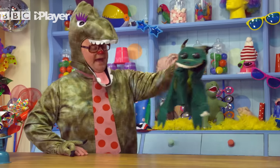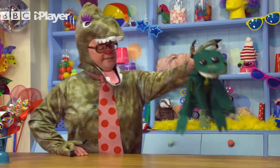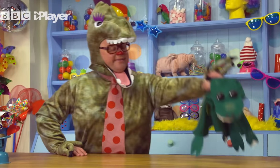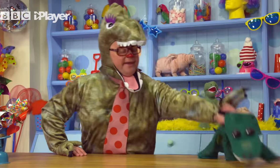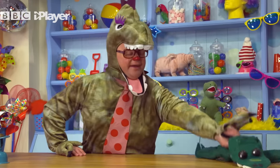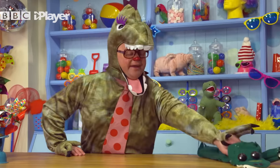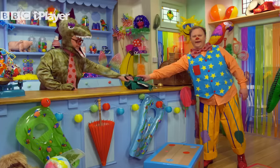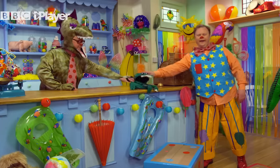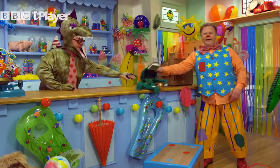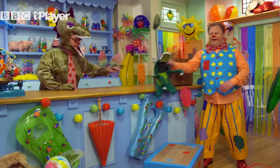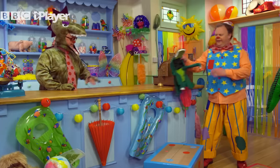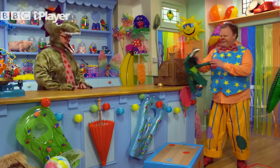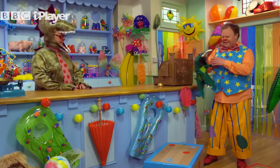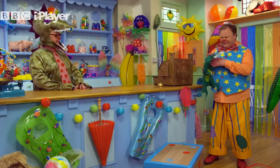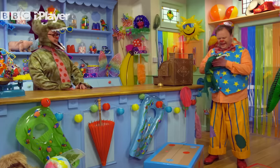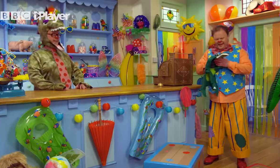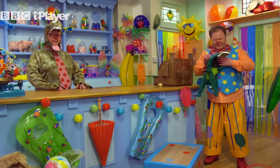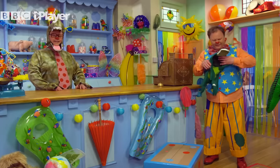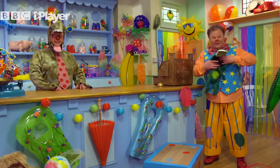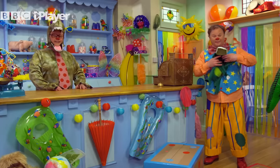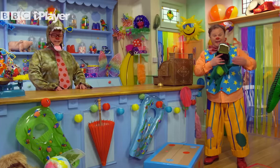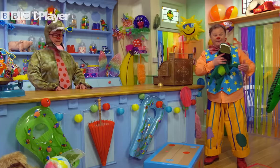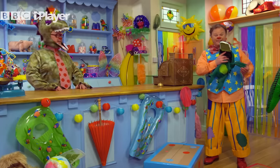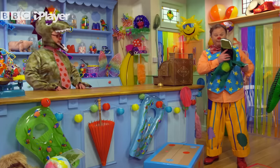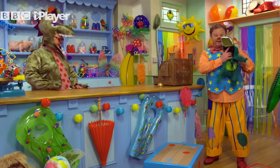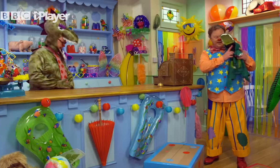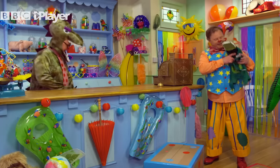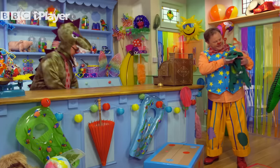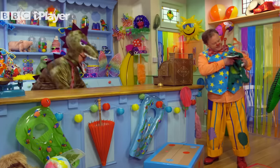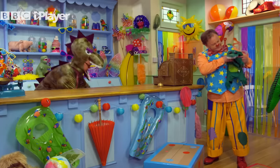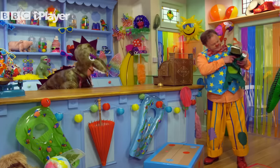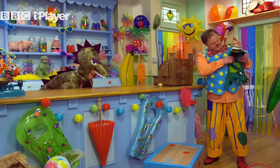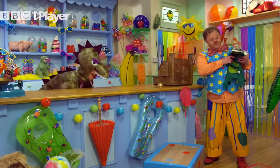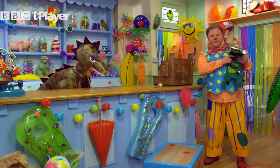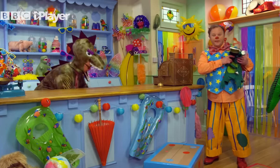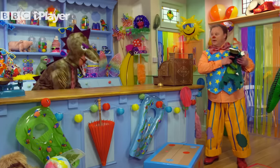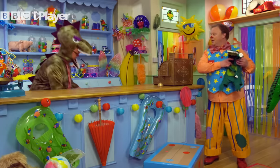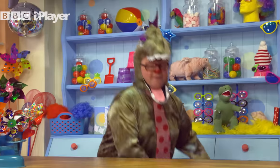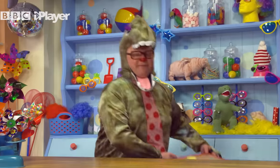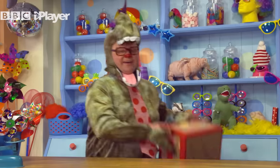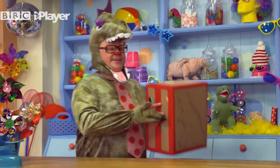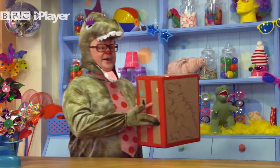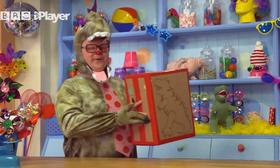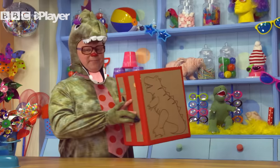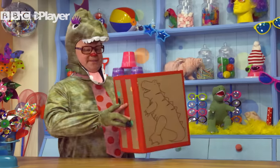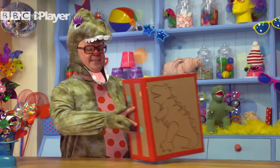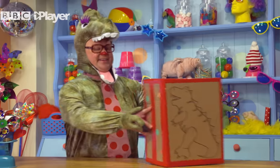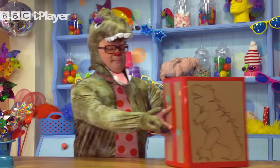that? Oh, thank you, Shopkeeper Tumble. And I've got one for you, Mr.